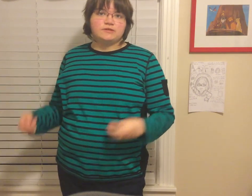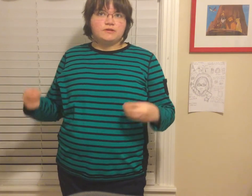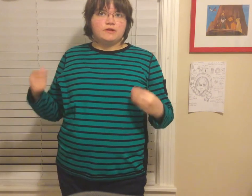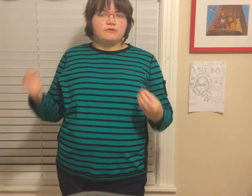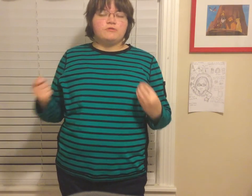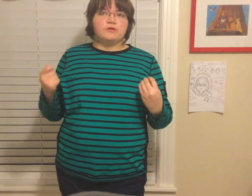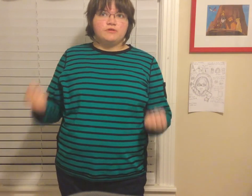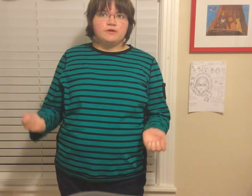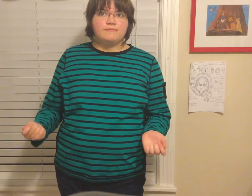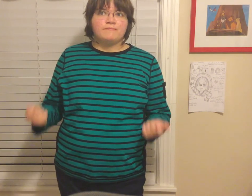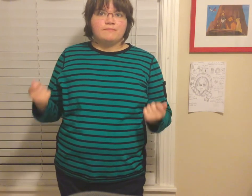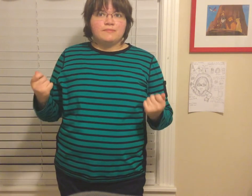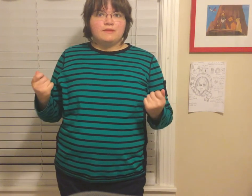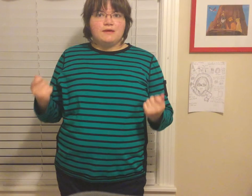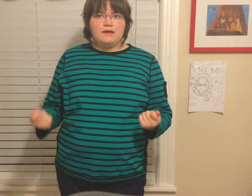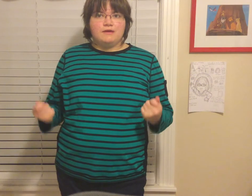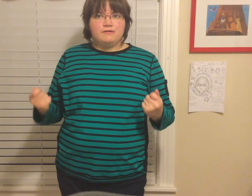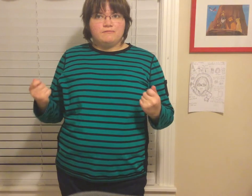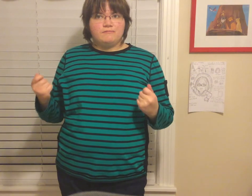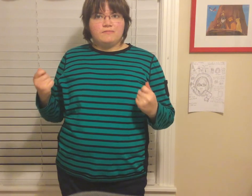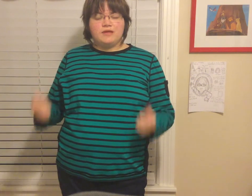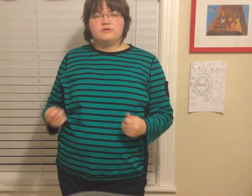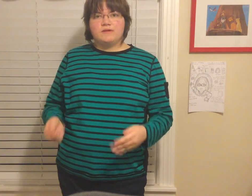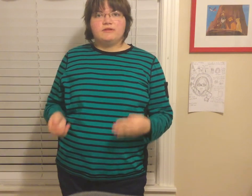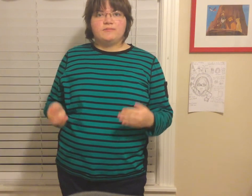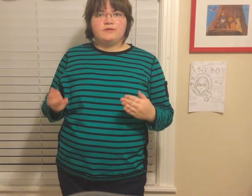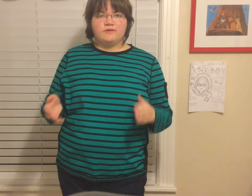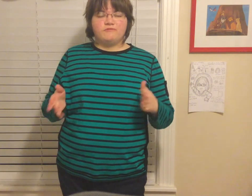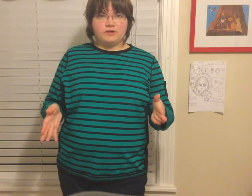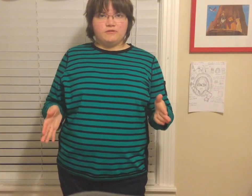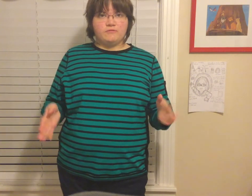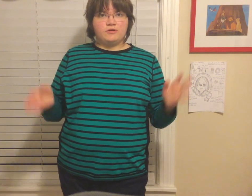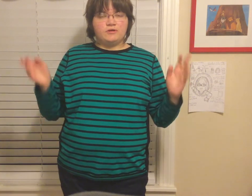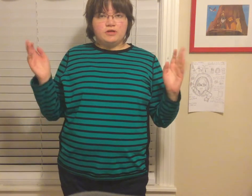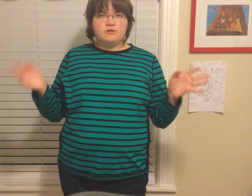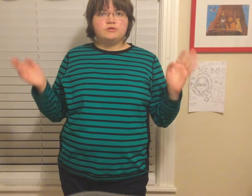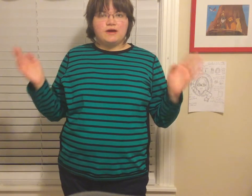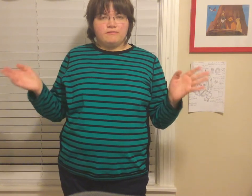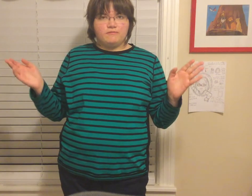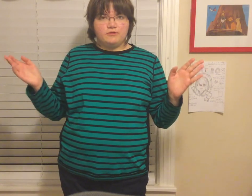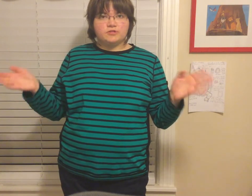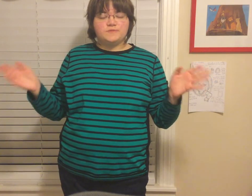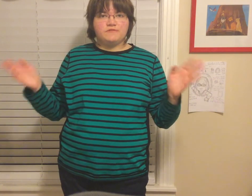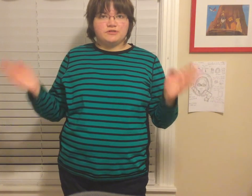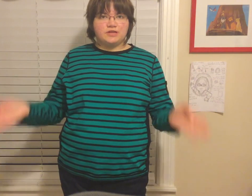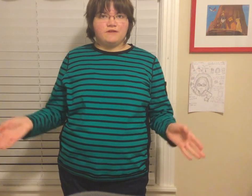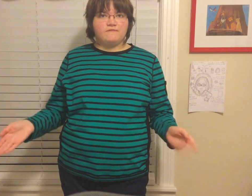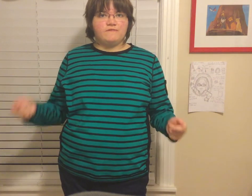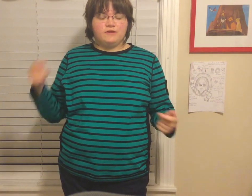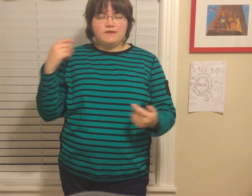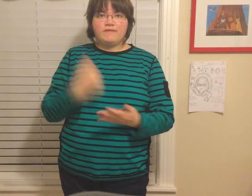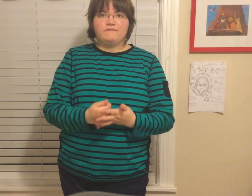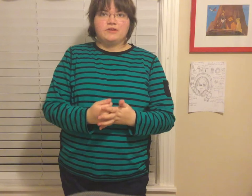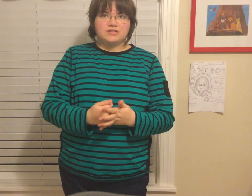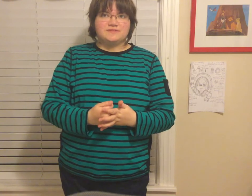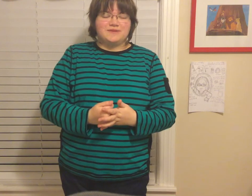so you can do it, and that you should never let somebody speak for you. You should have, you should speak for yourself, and you gotta fight for yourself as